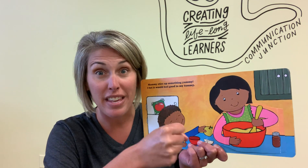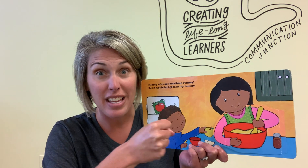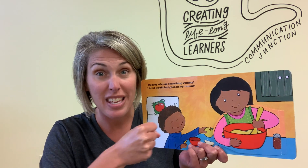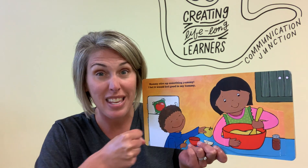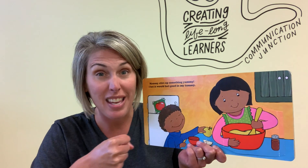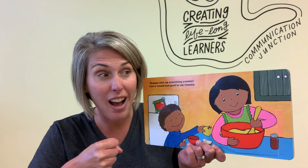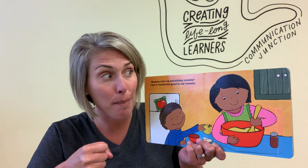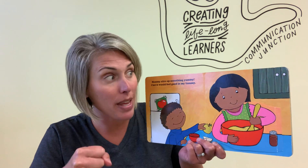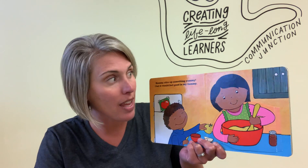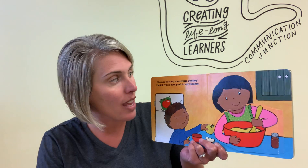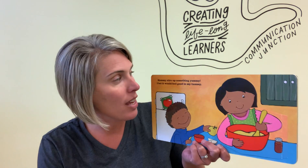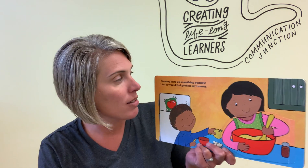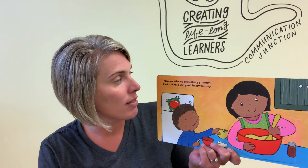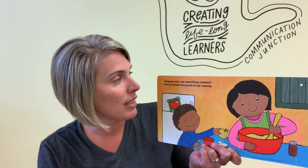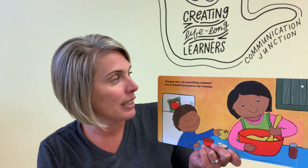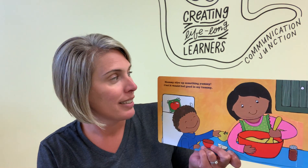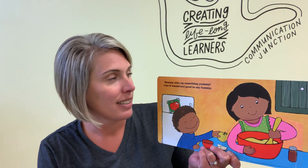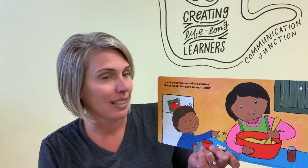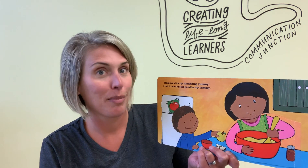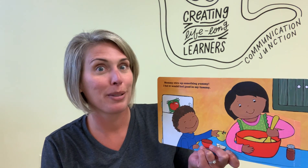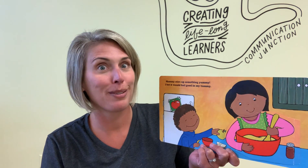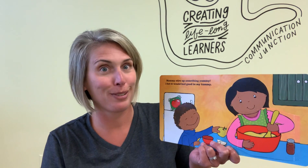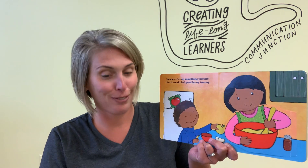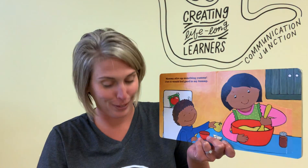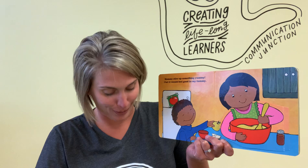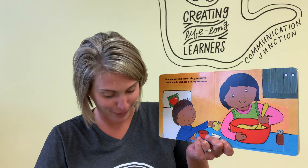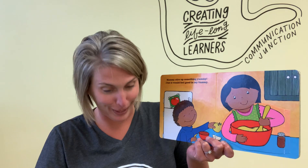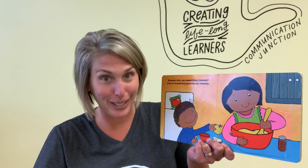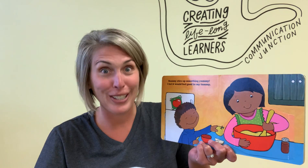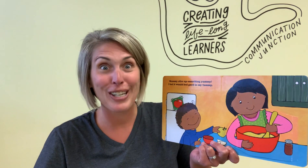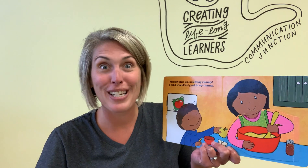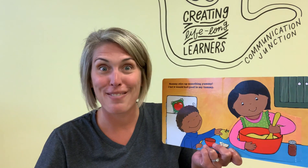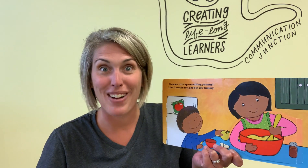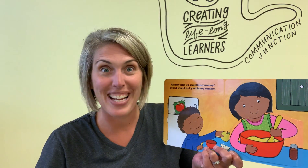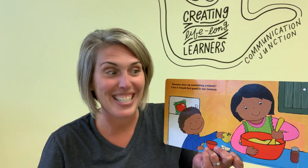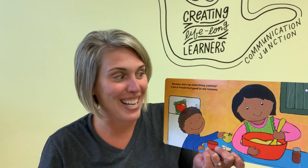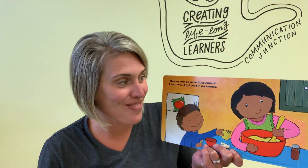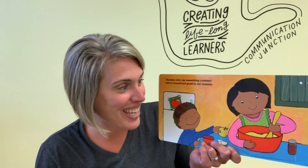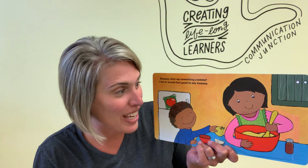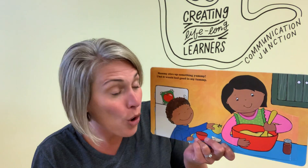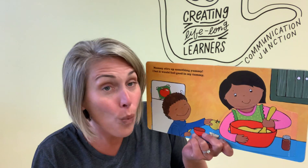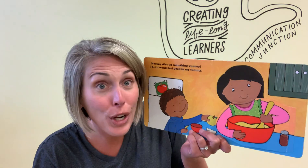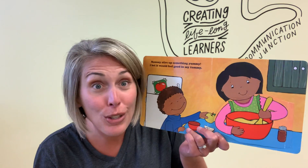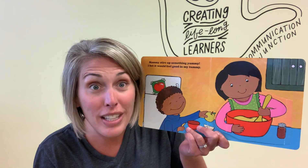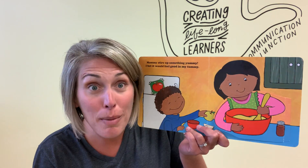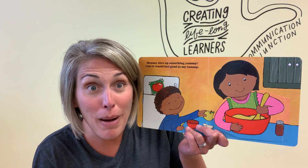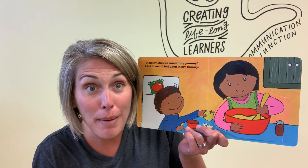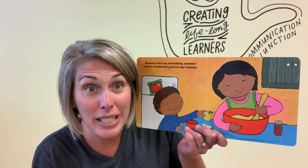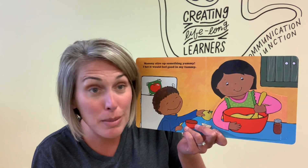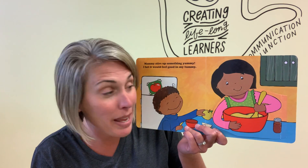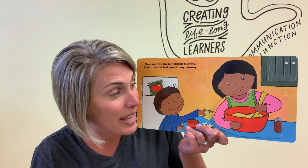something yummy. I bet it would feel really good in my tummy. What do you think Mommy's